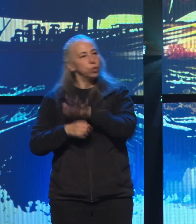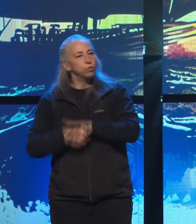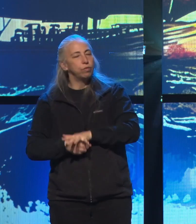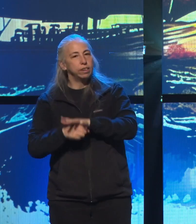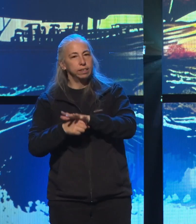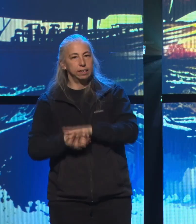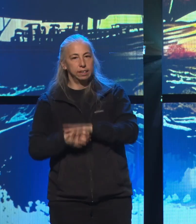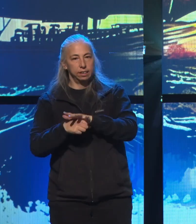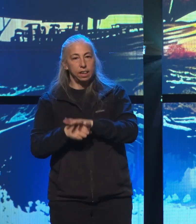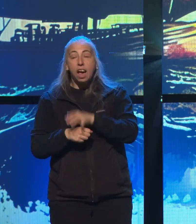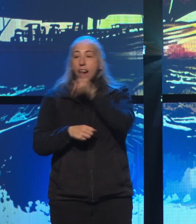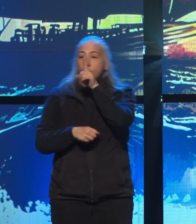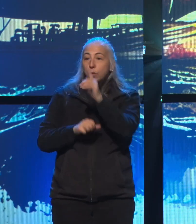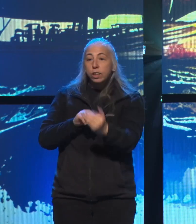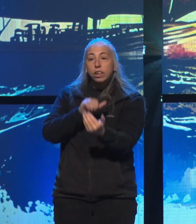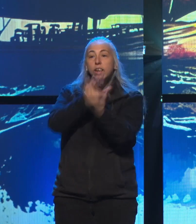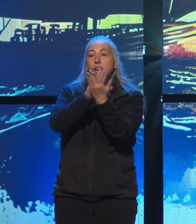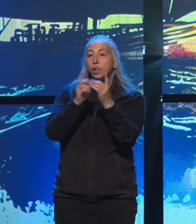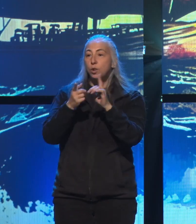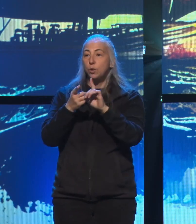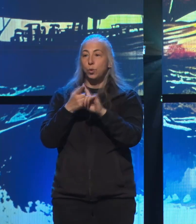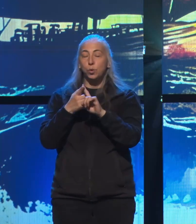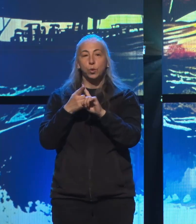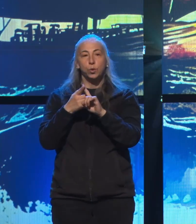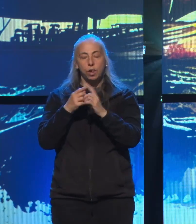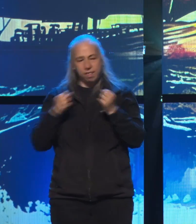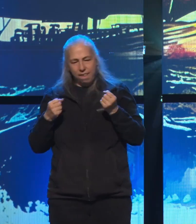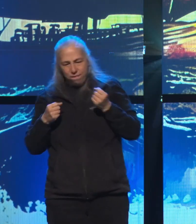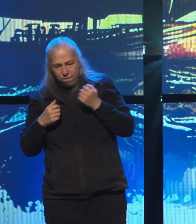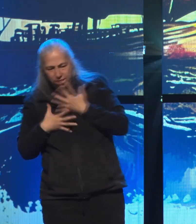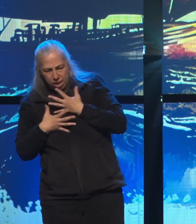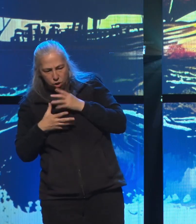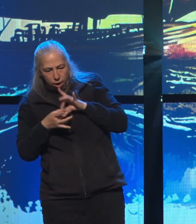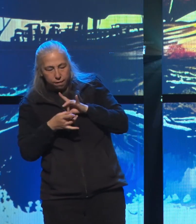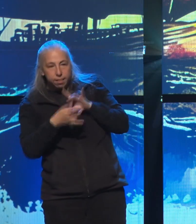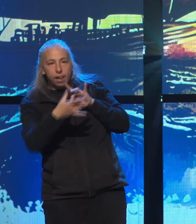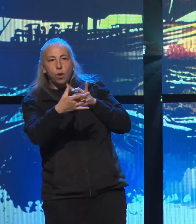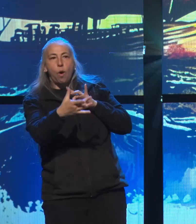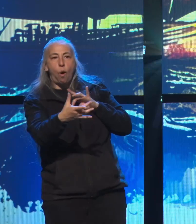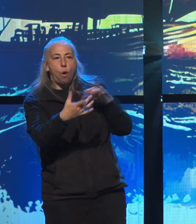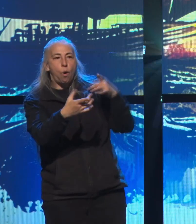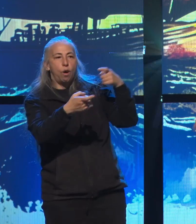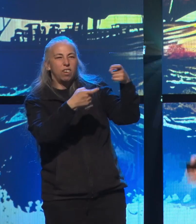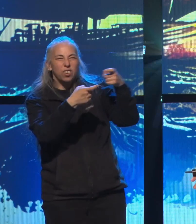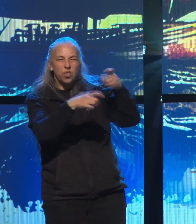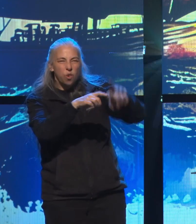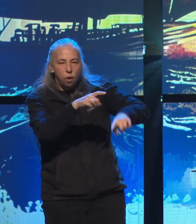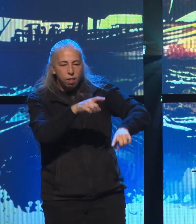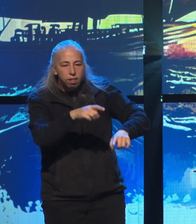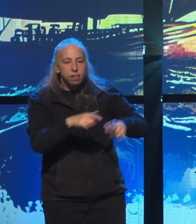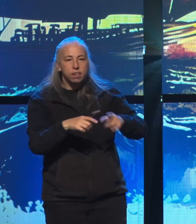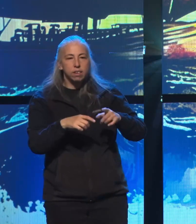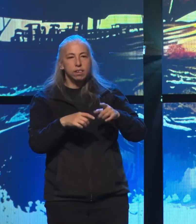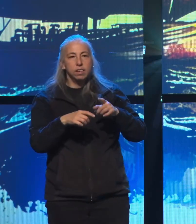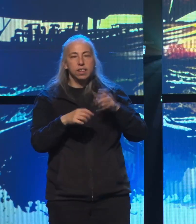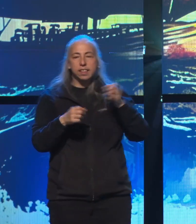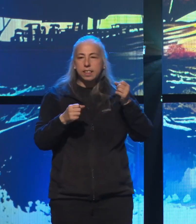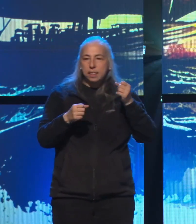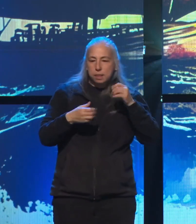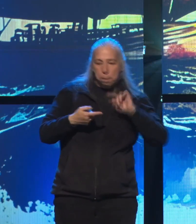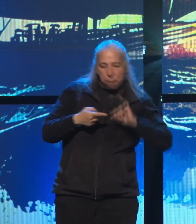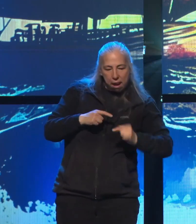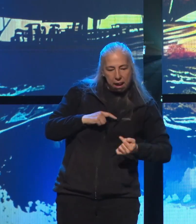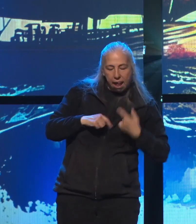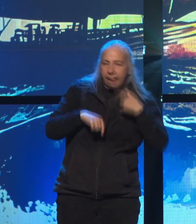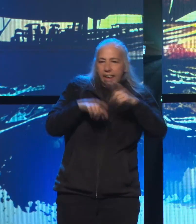of the fear of letting go, the pain of saying, if I'm not in control, what am I in control of? And if